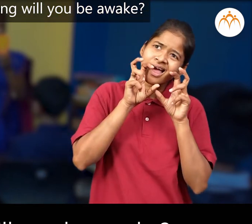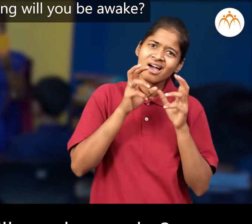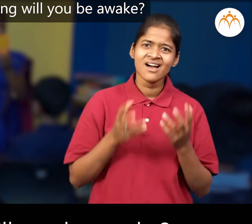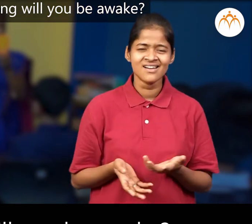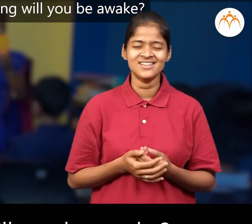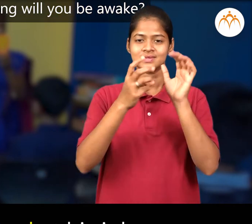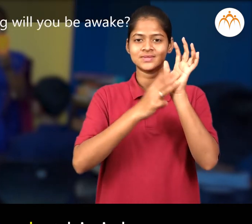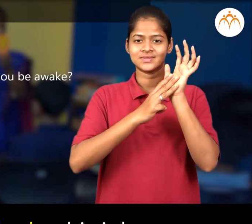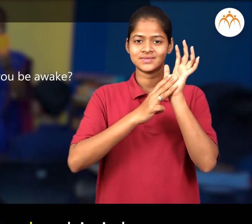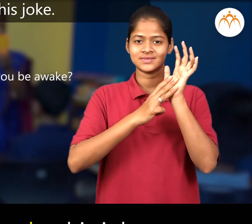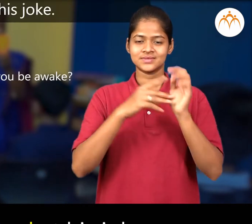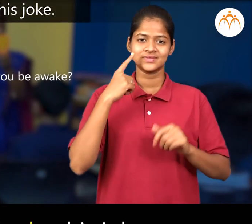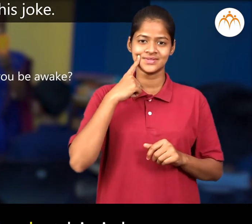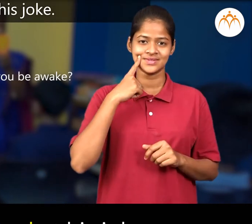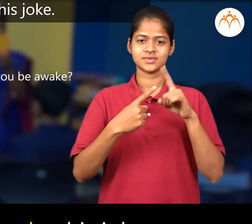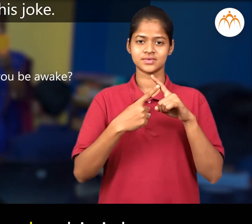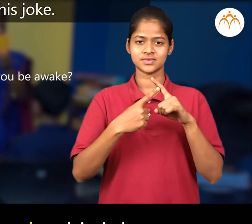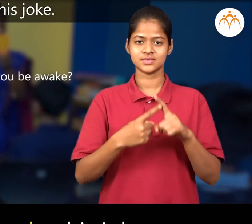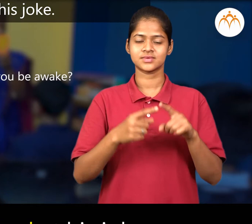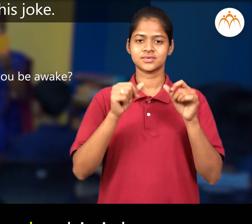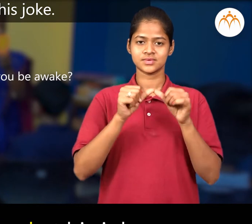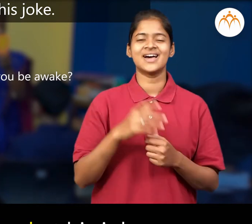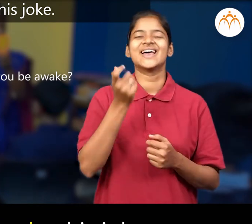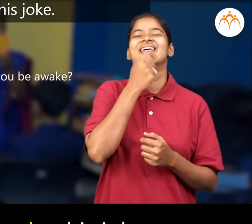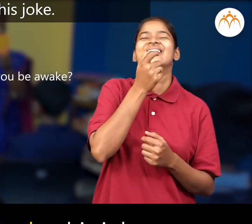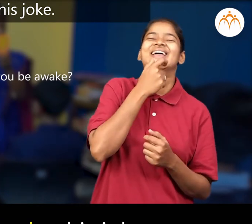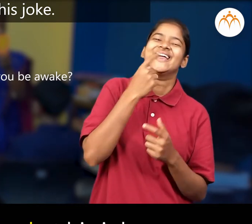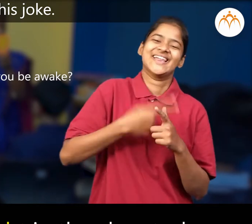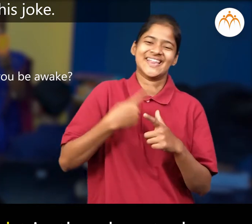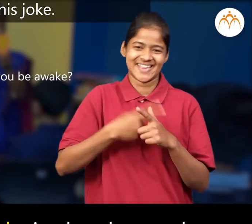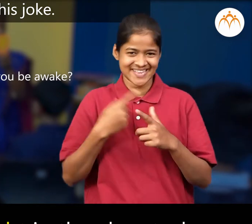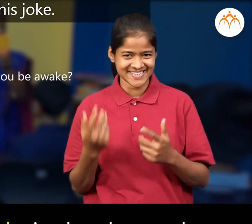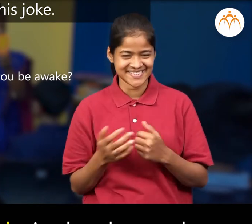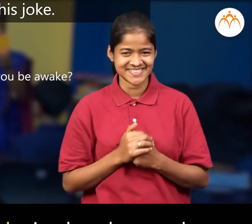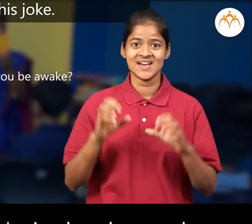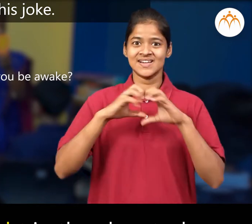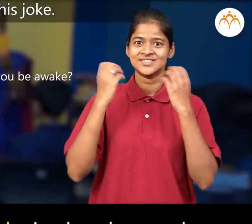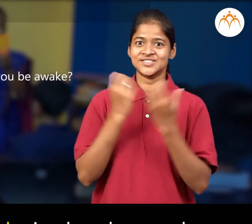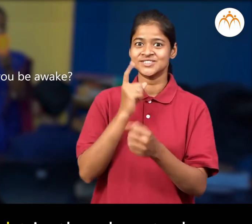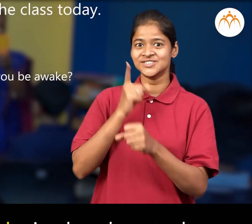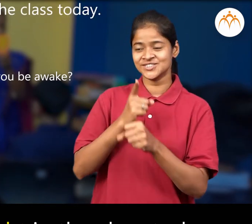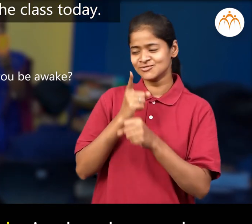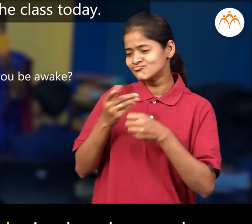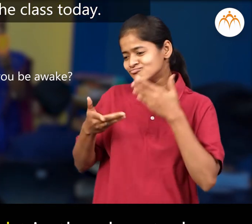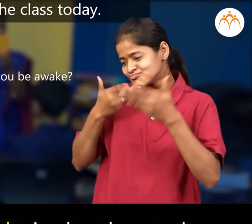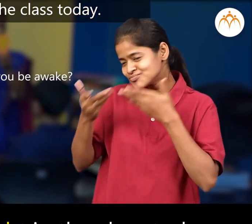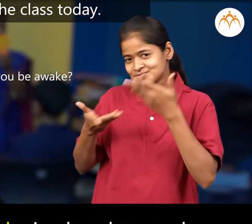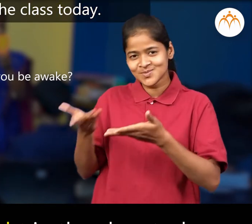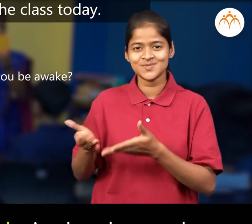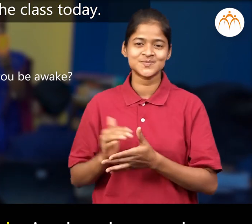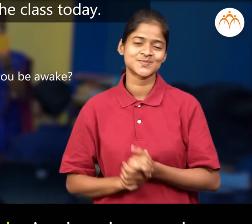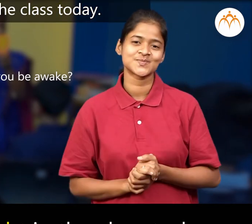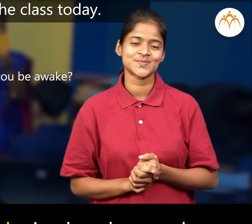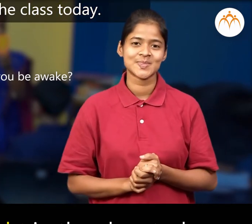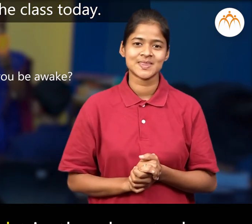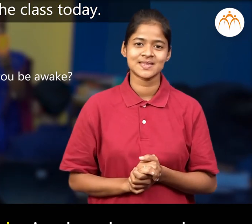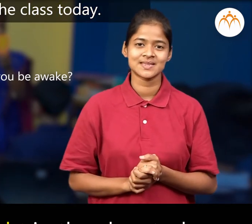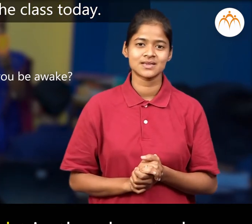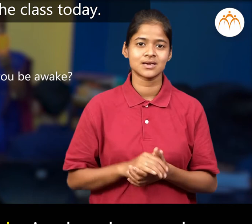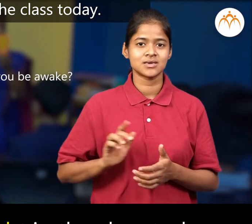will you be awake? Meeta laughed at his joke. The teacher taught in the class today.